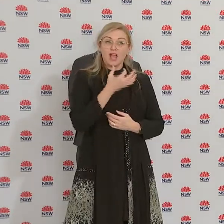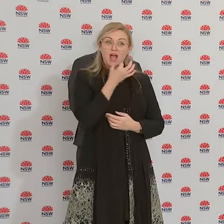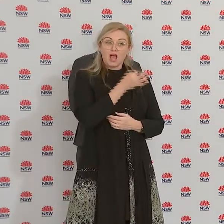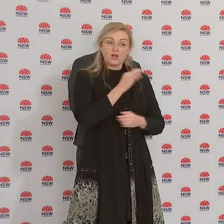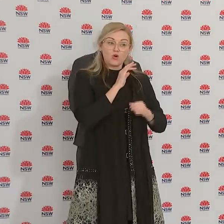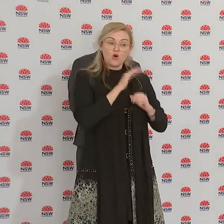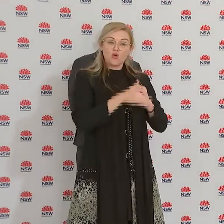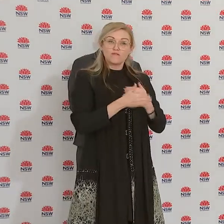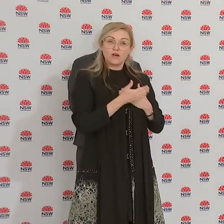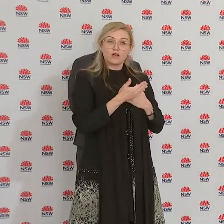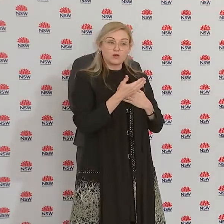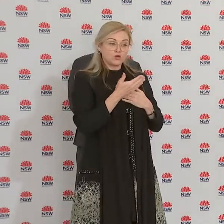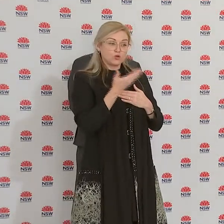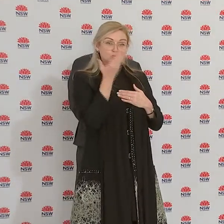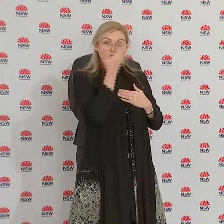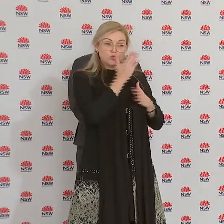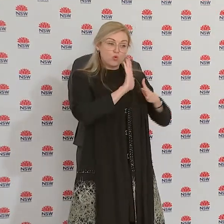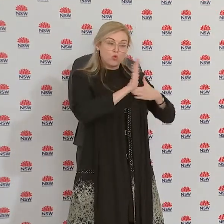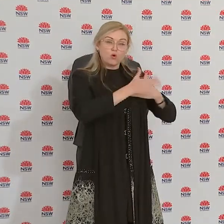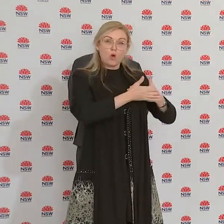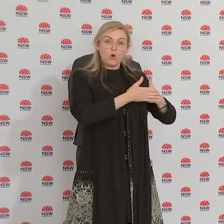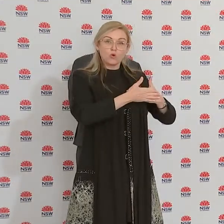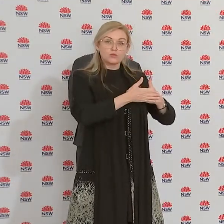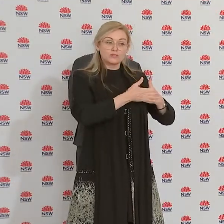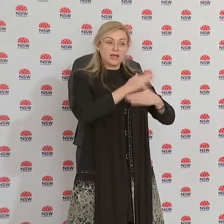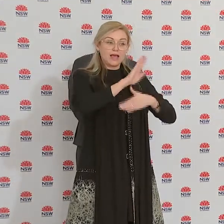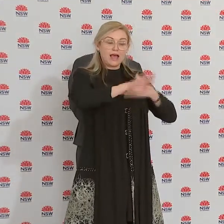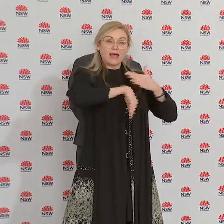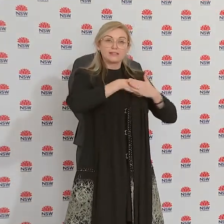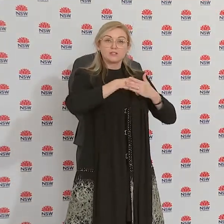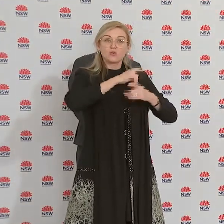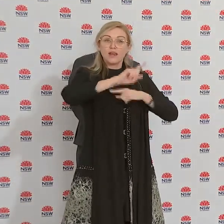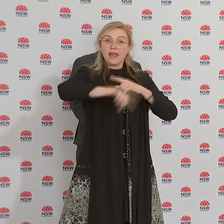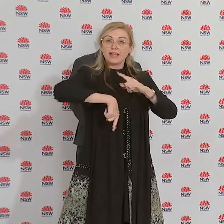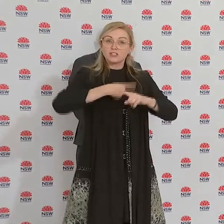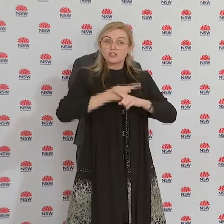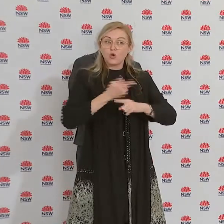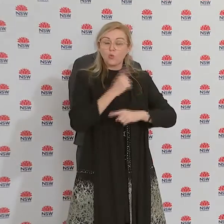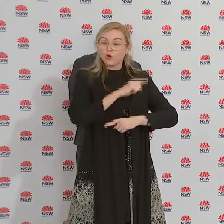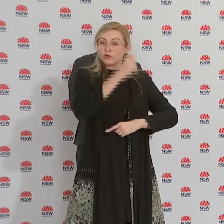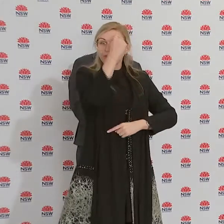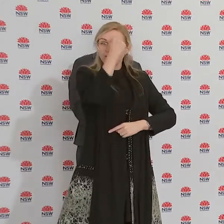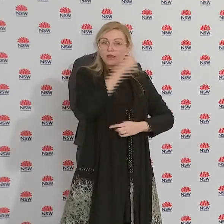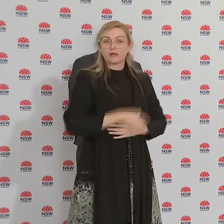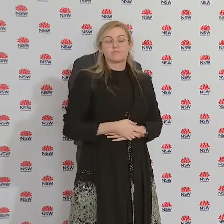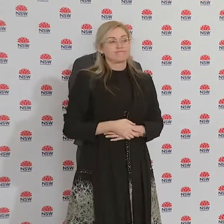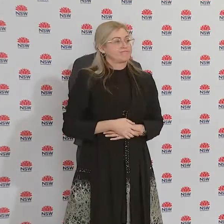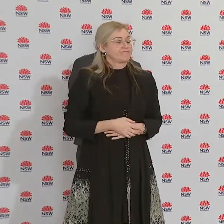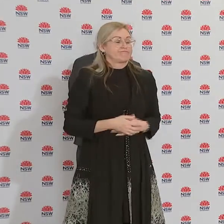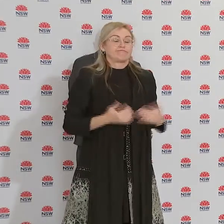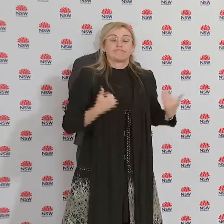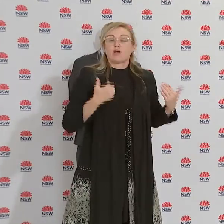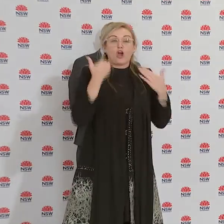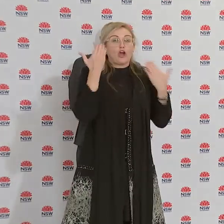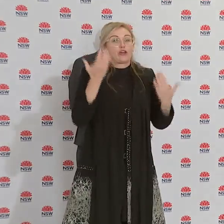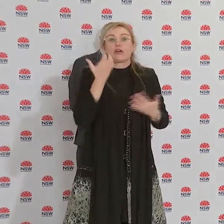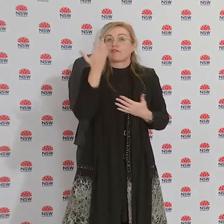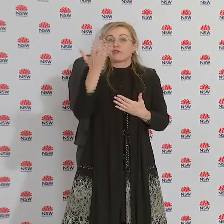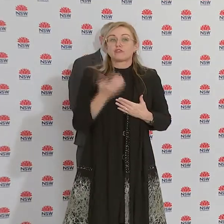out school not going back until 2022? Can you rule that out? Look, I can't predict the future, but I